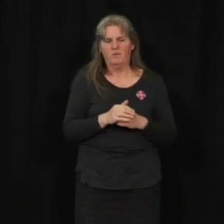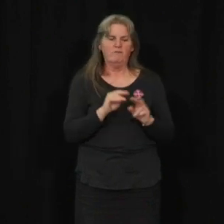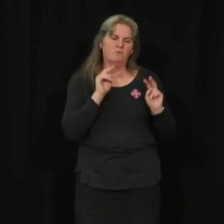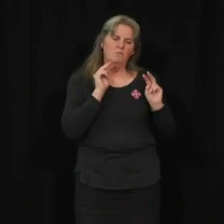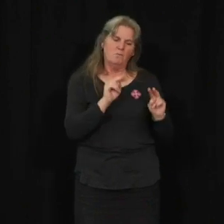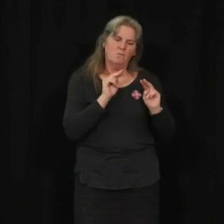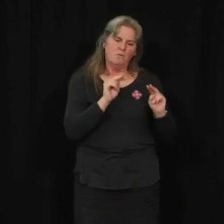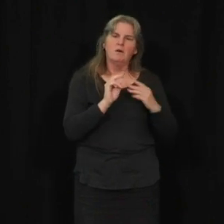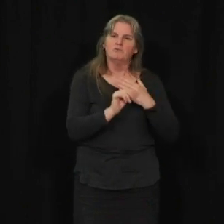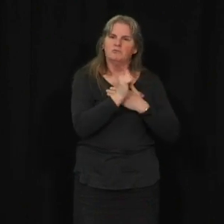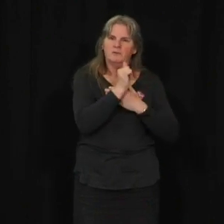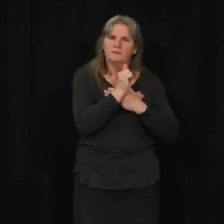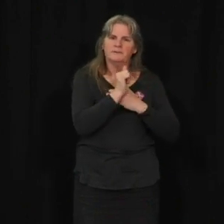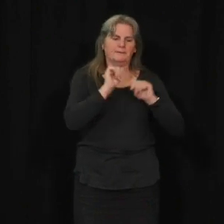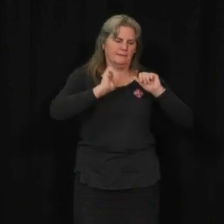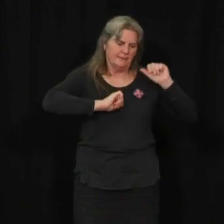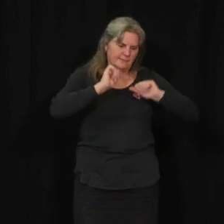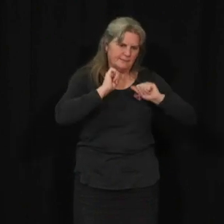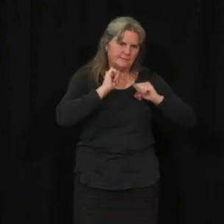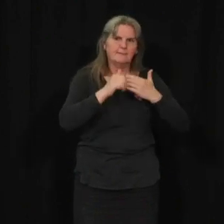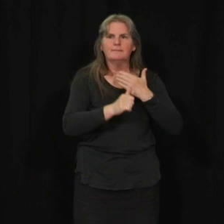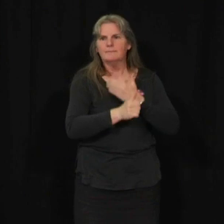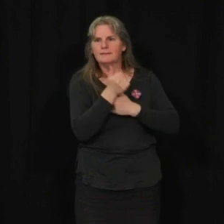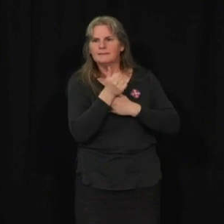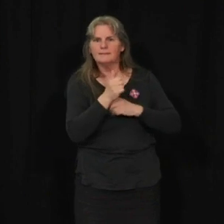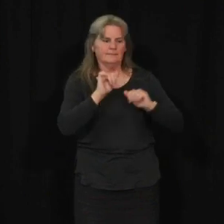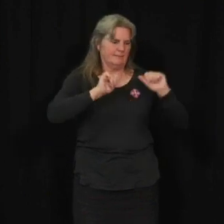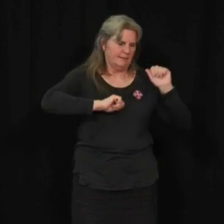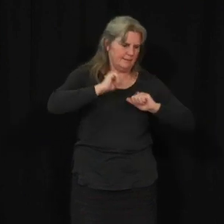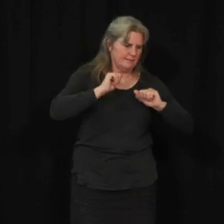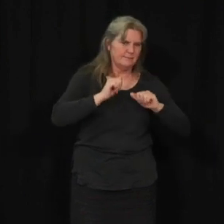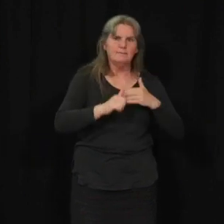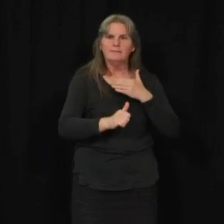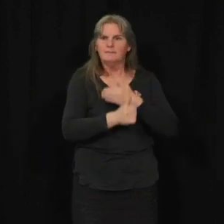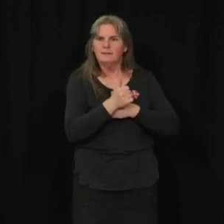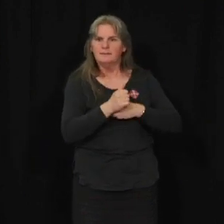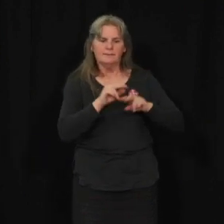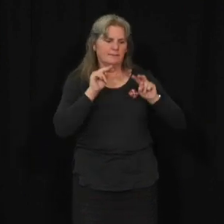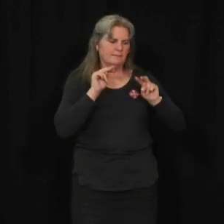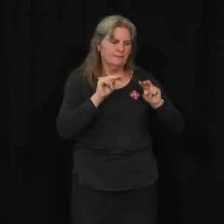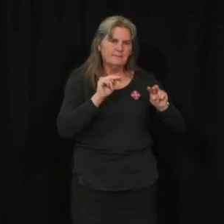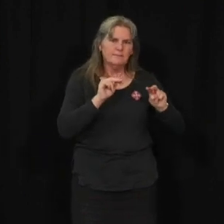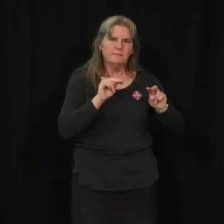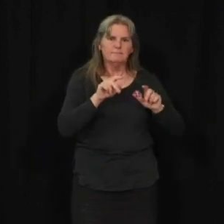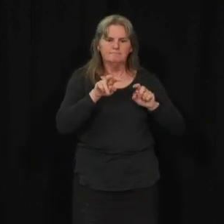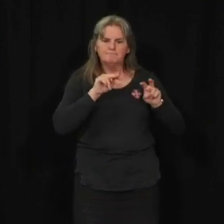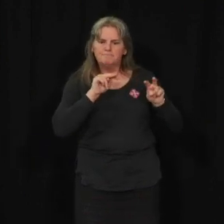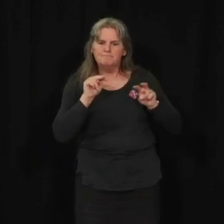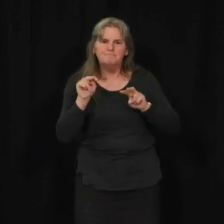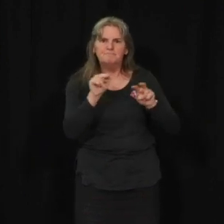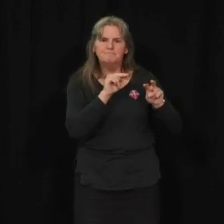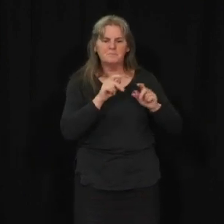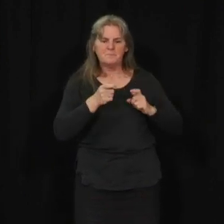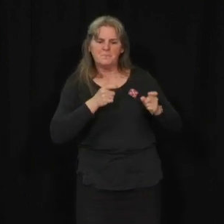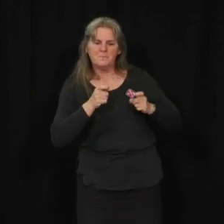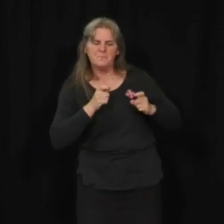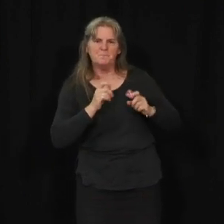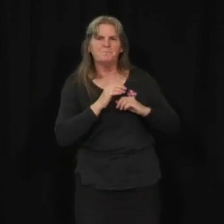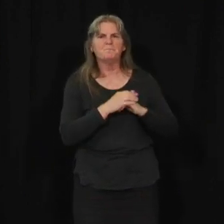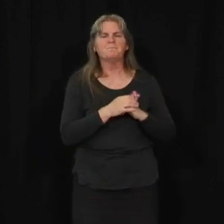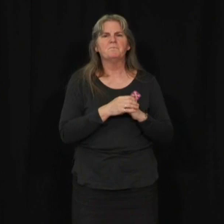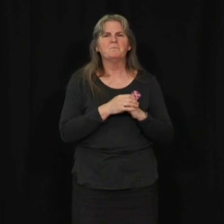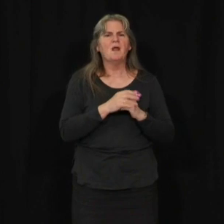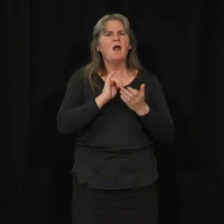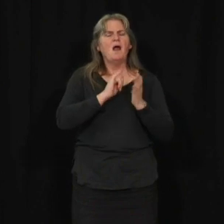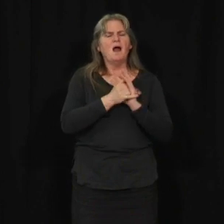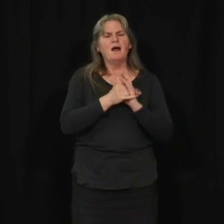made and assessed and reassessed. So, for example, one of the waves that we anticipate will